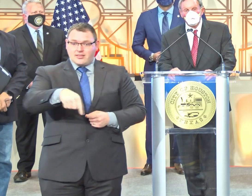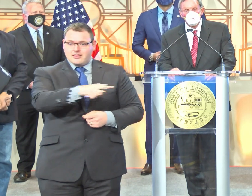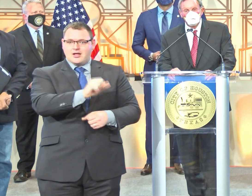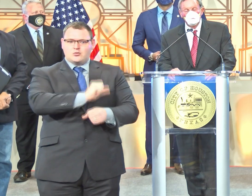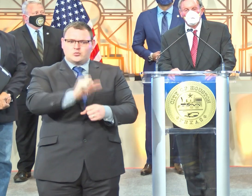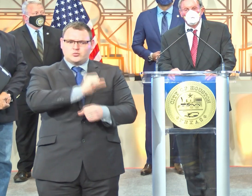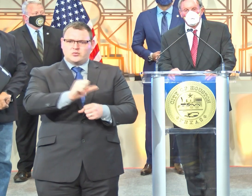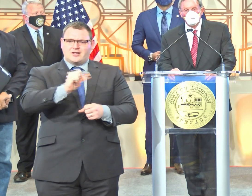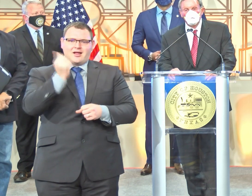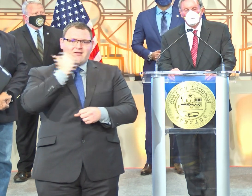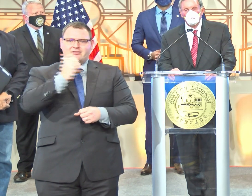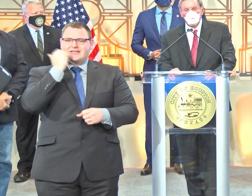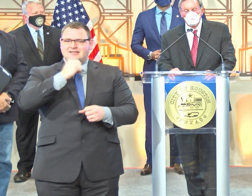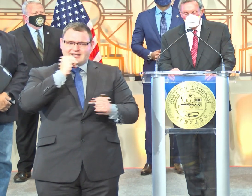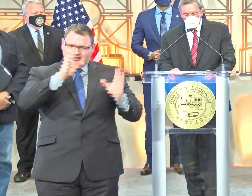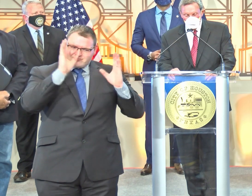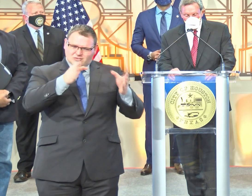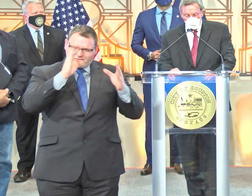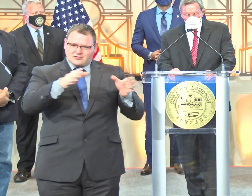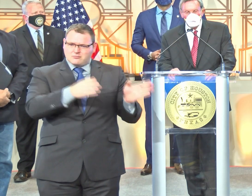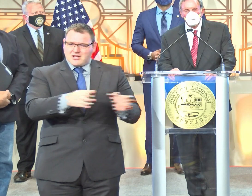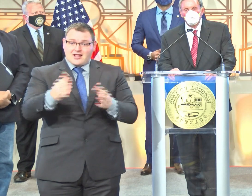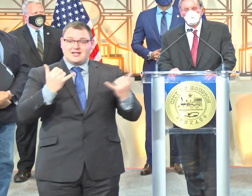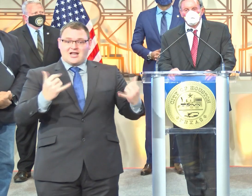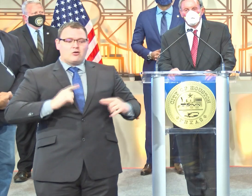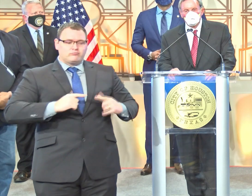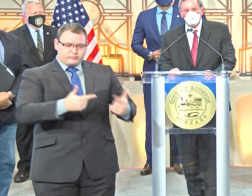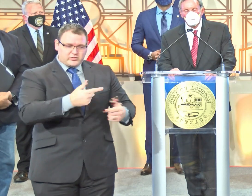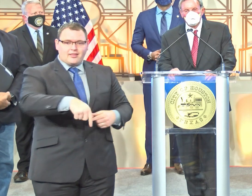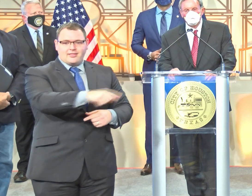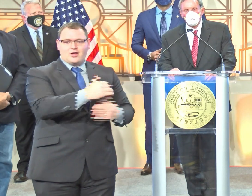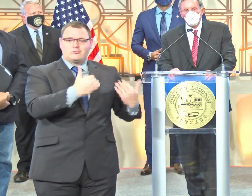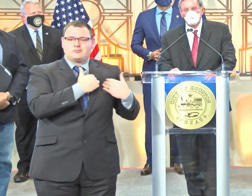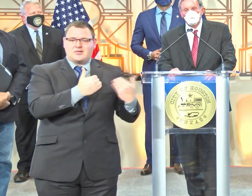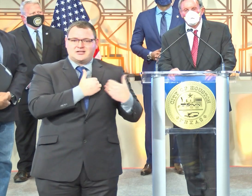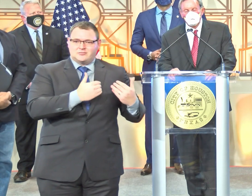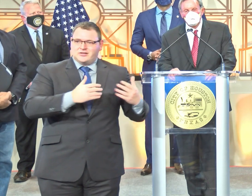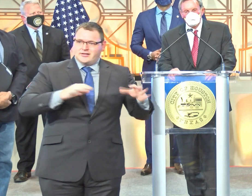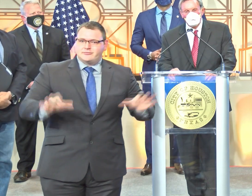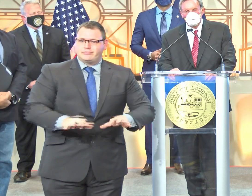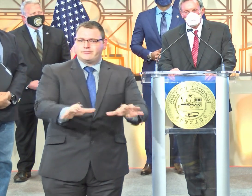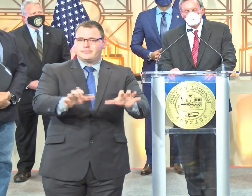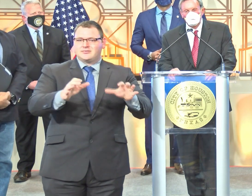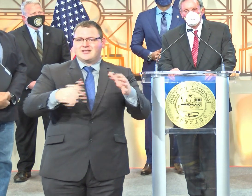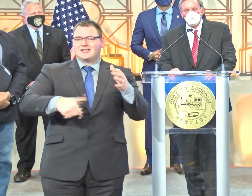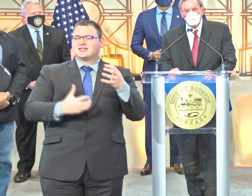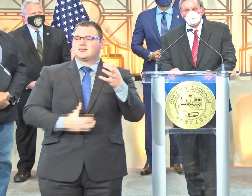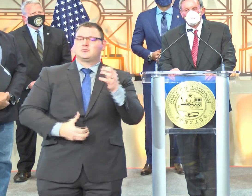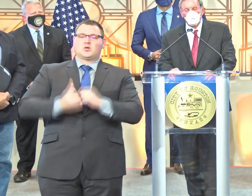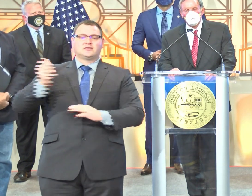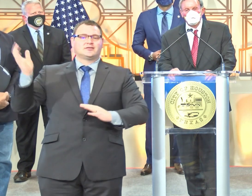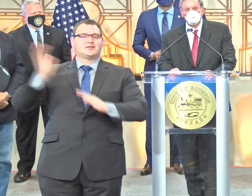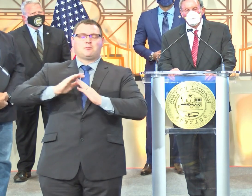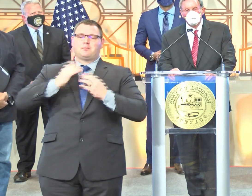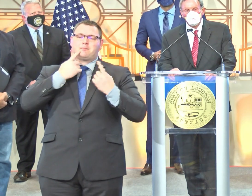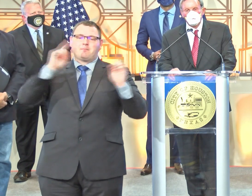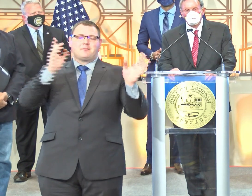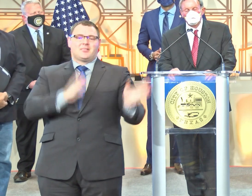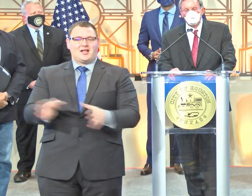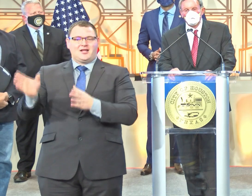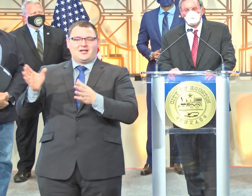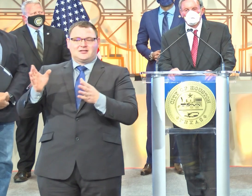for the Homeless and its board of directors, and we're grateful to have Alan Watkins, our most recent board chair, and Lance Gilliam, our current